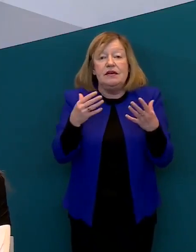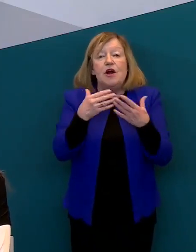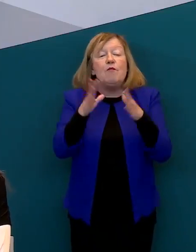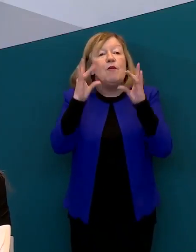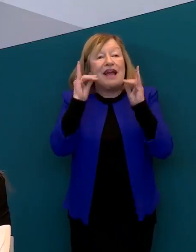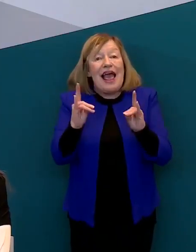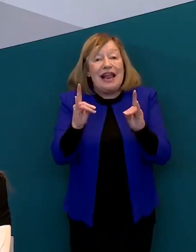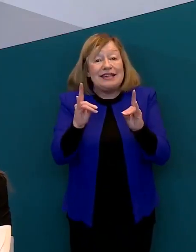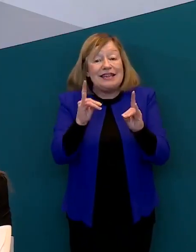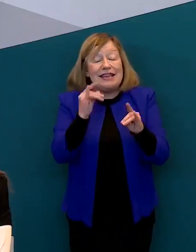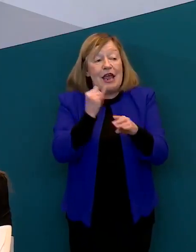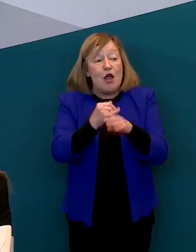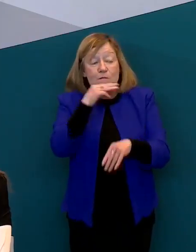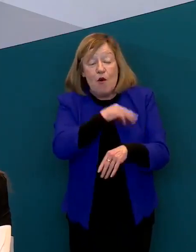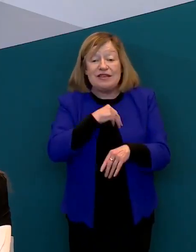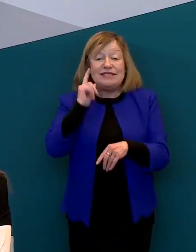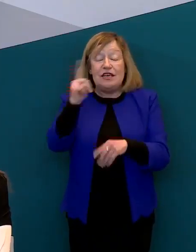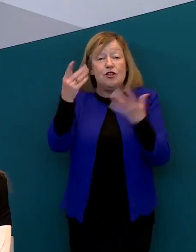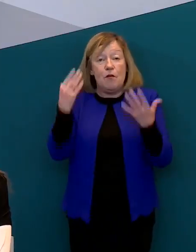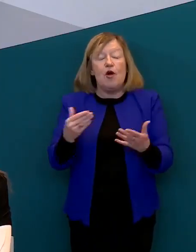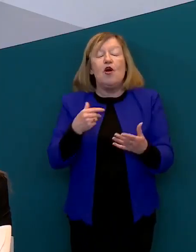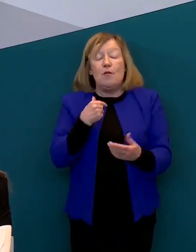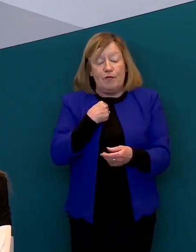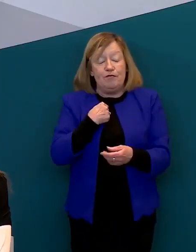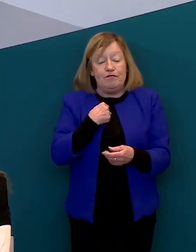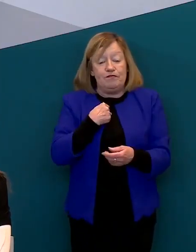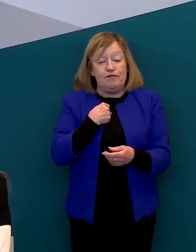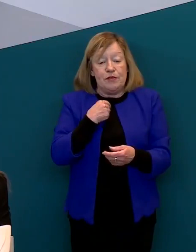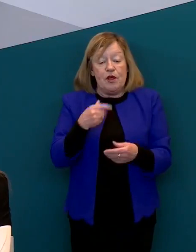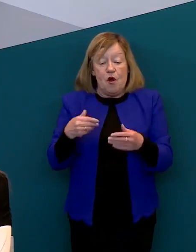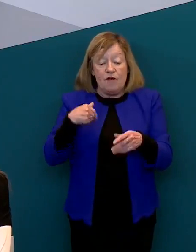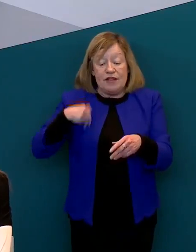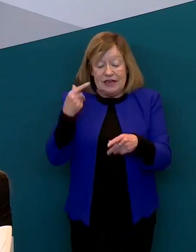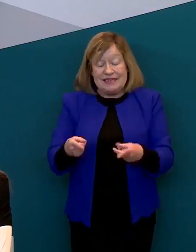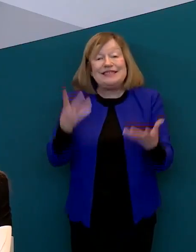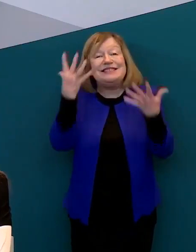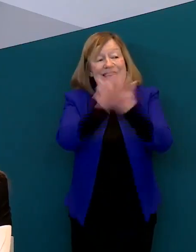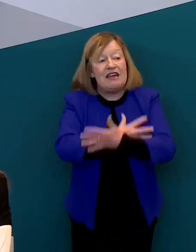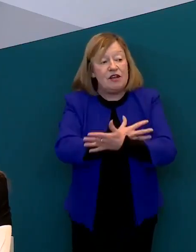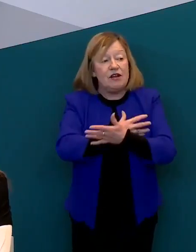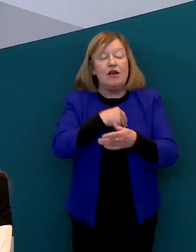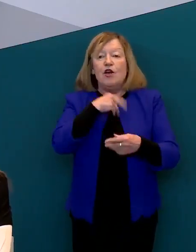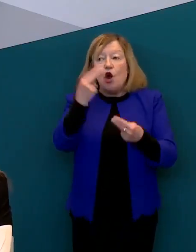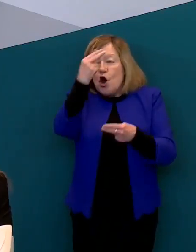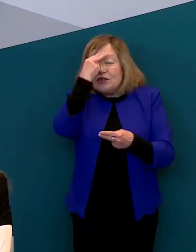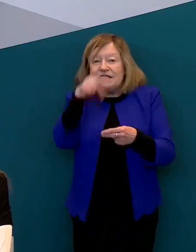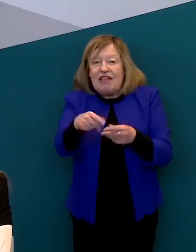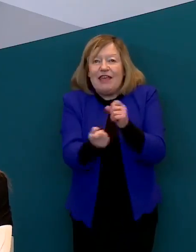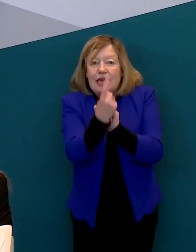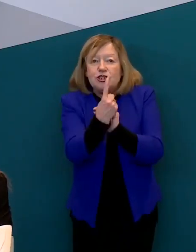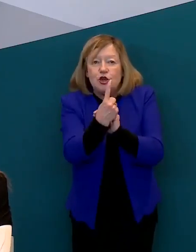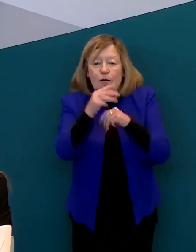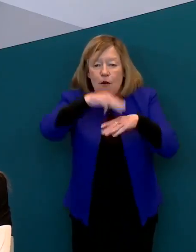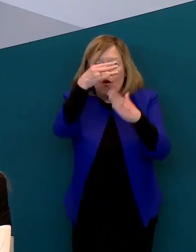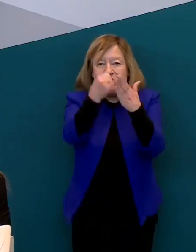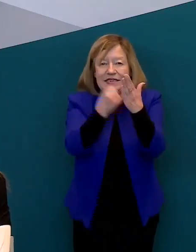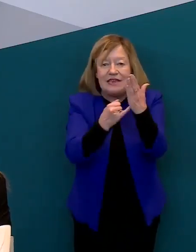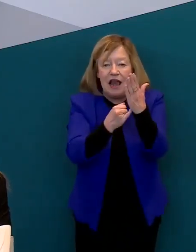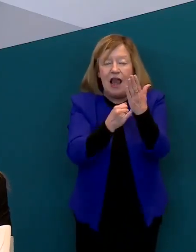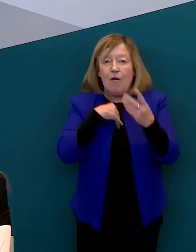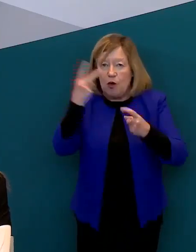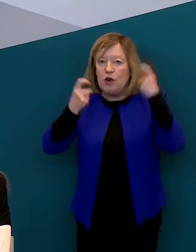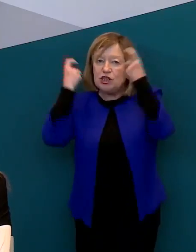health significance as I see things at the moment. But I do want to, over the course of this evening, get to understand the issue in more detail, and we will